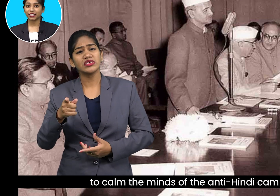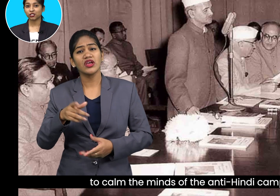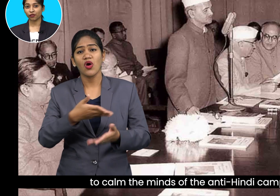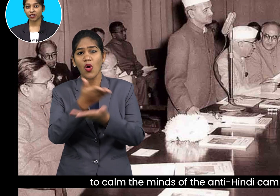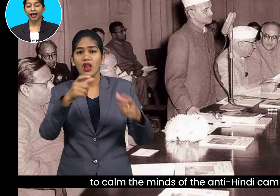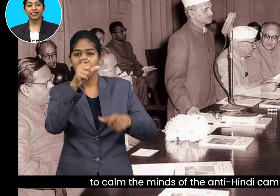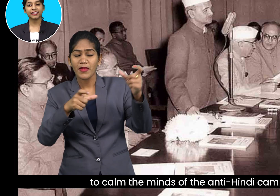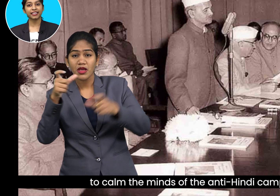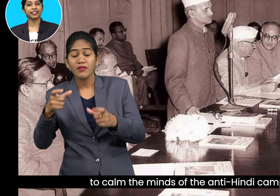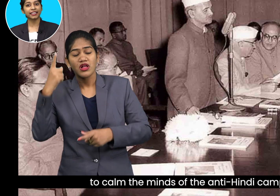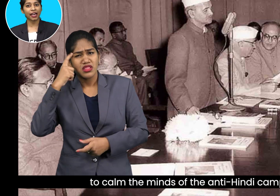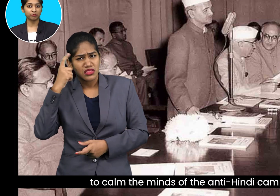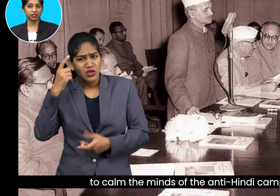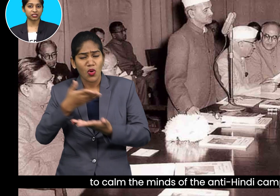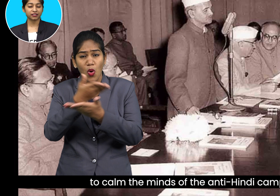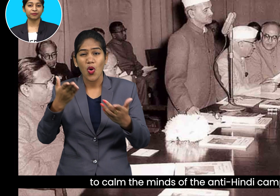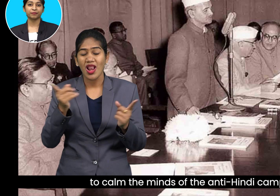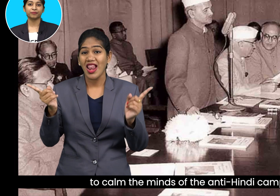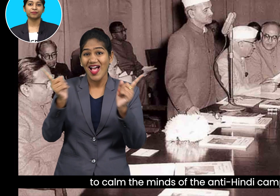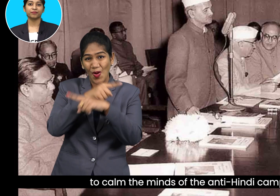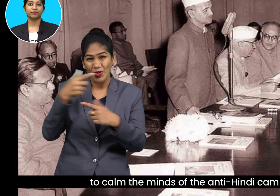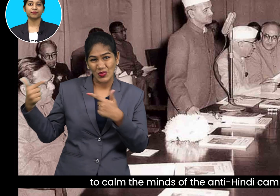the minds of the anti-Hindi camps.